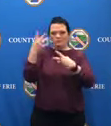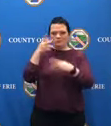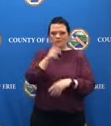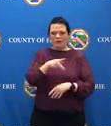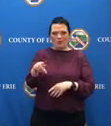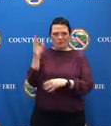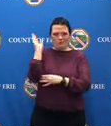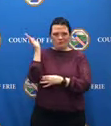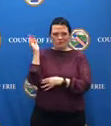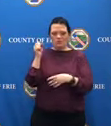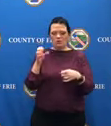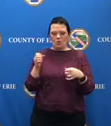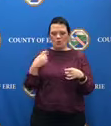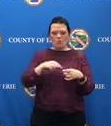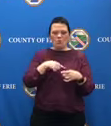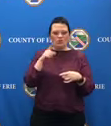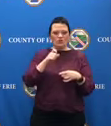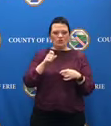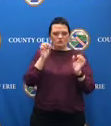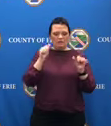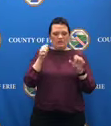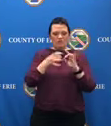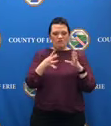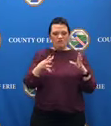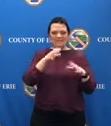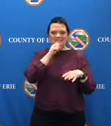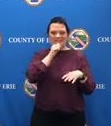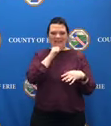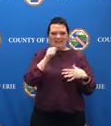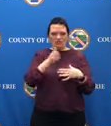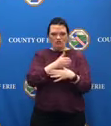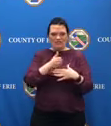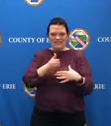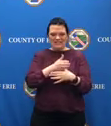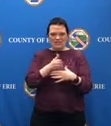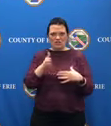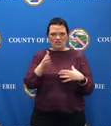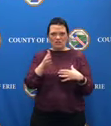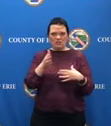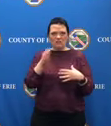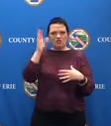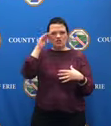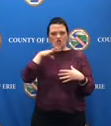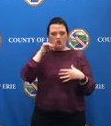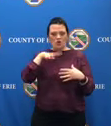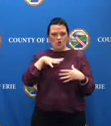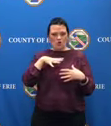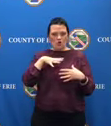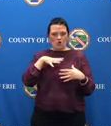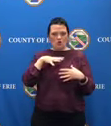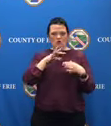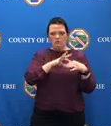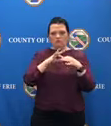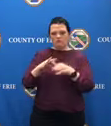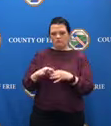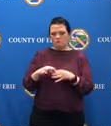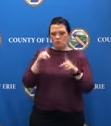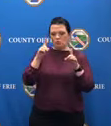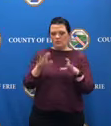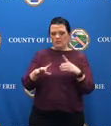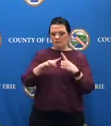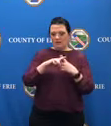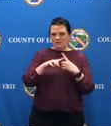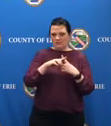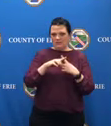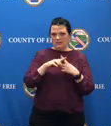presentation. So we should be able to release age ranges and genders with regards to those who've tested